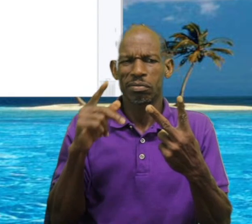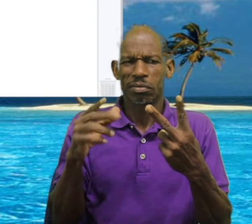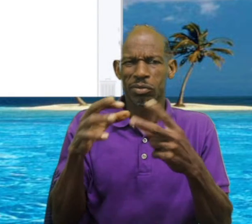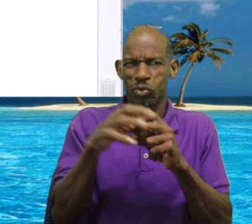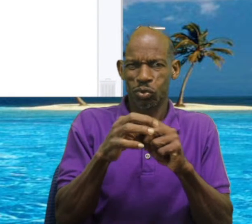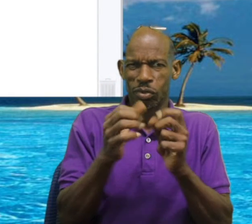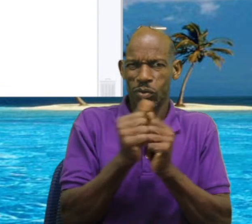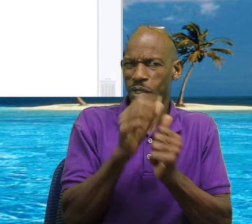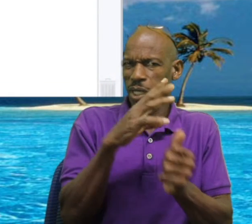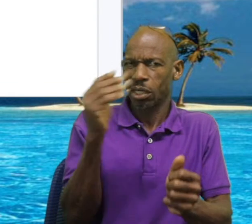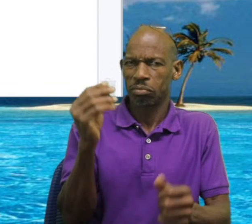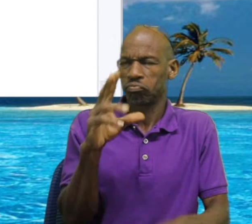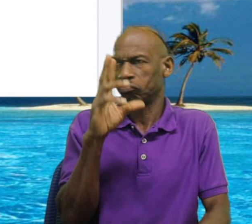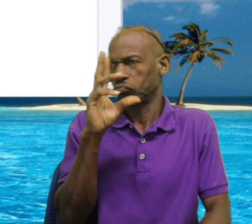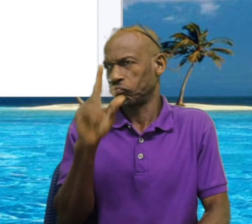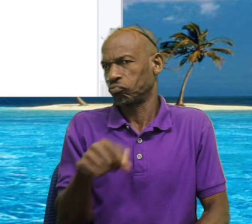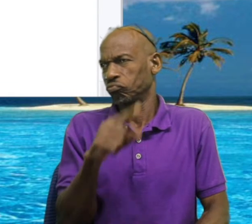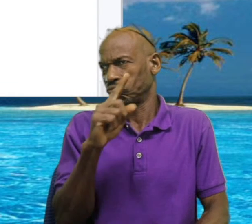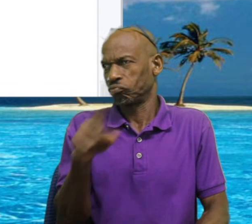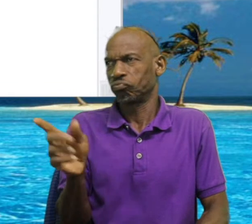Okay?